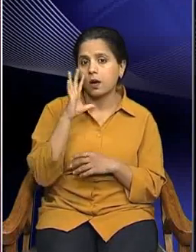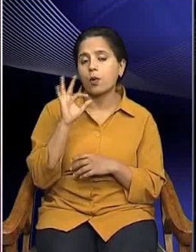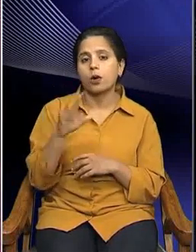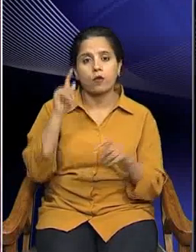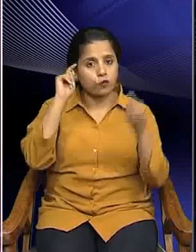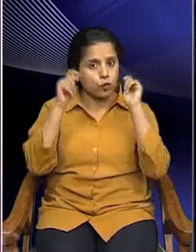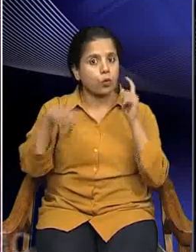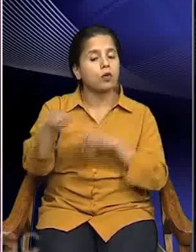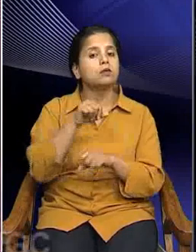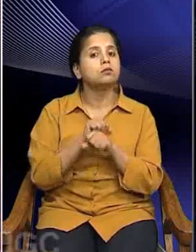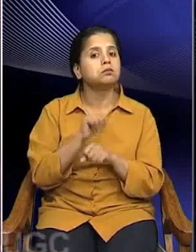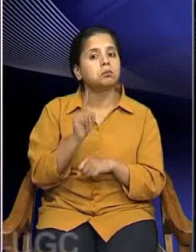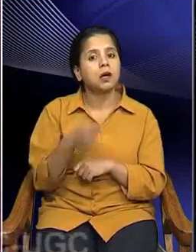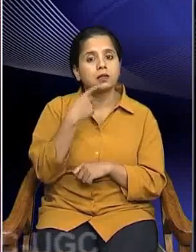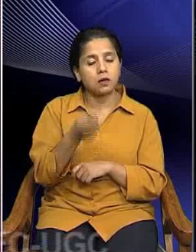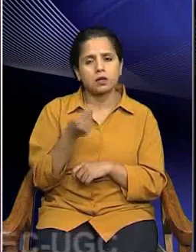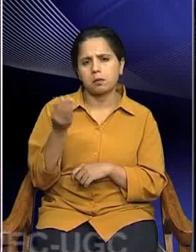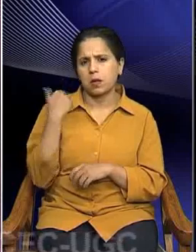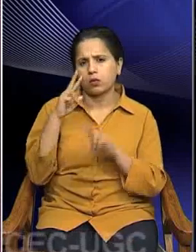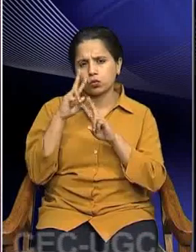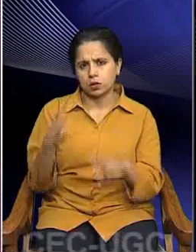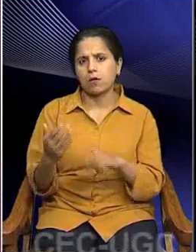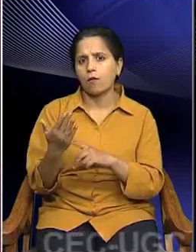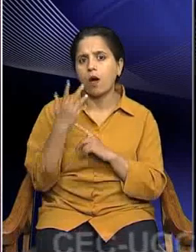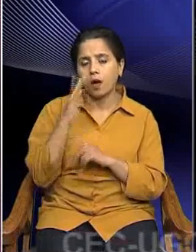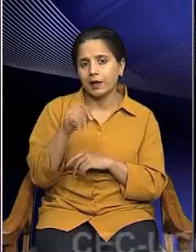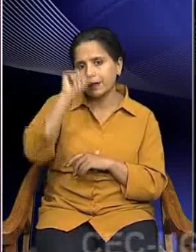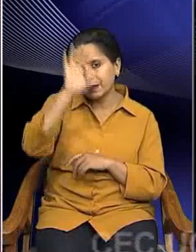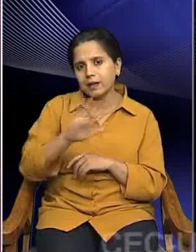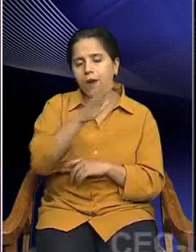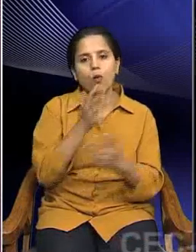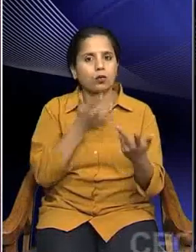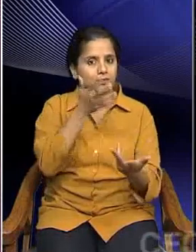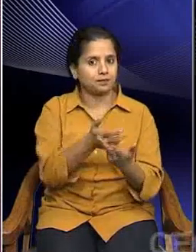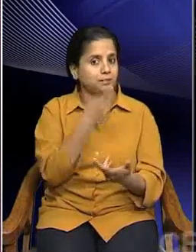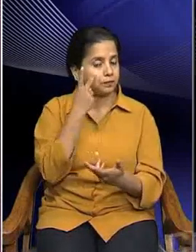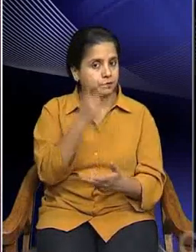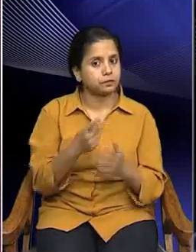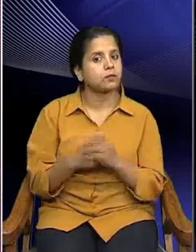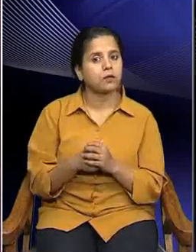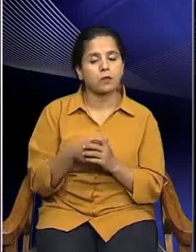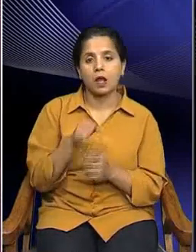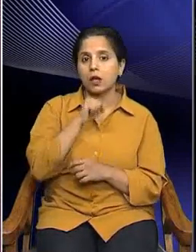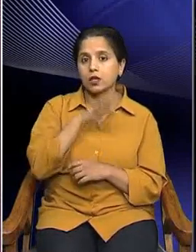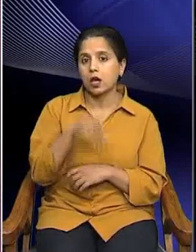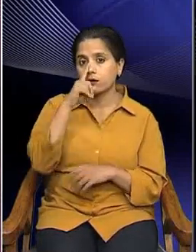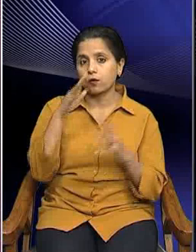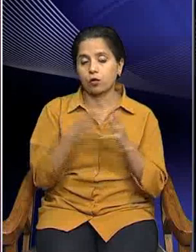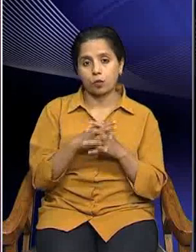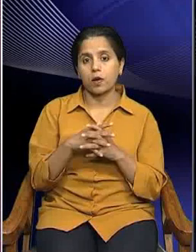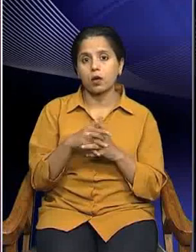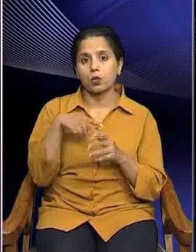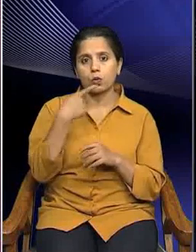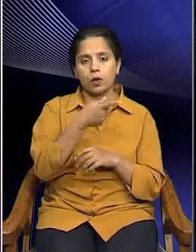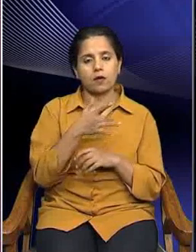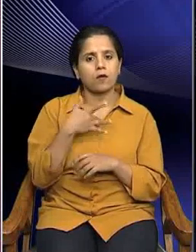play. So recently one of the studies have found in Indian context that the young women, they